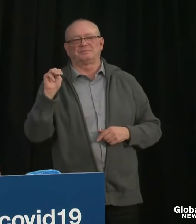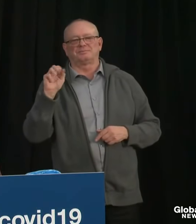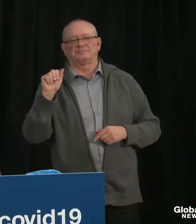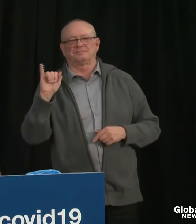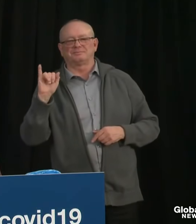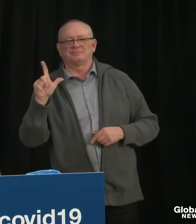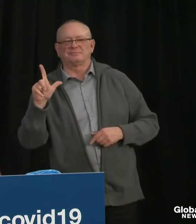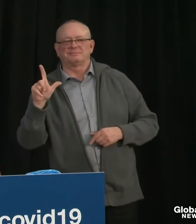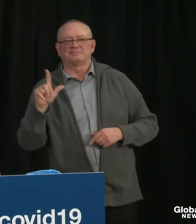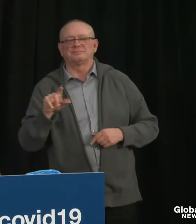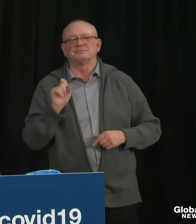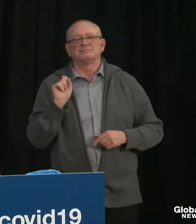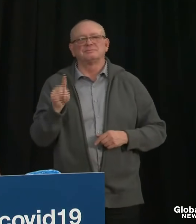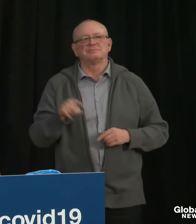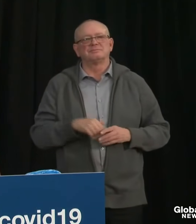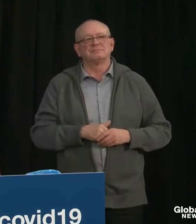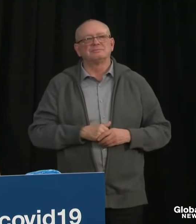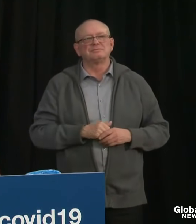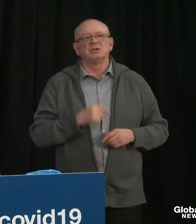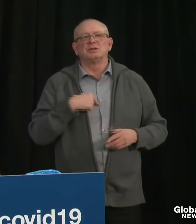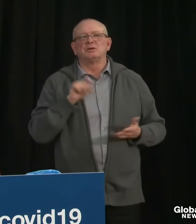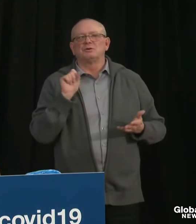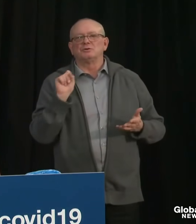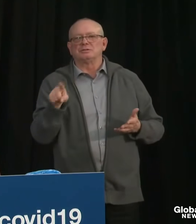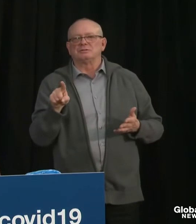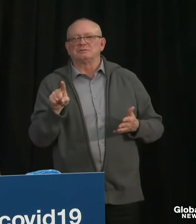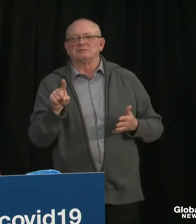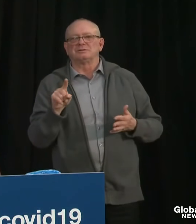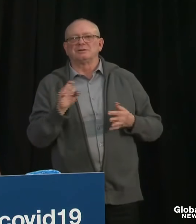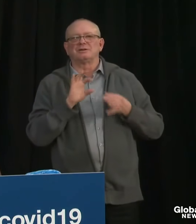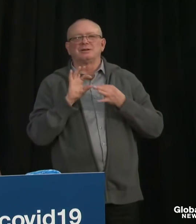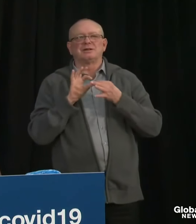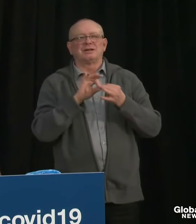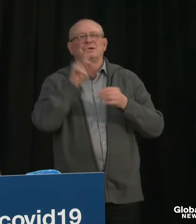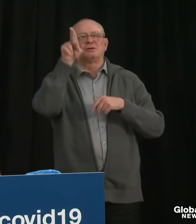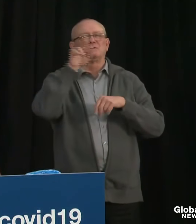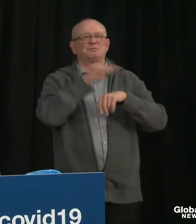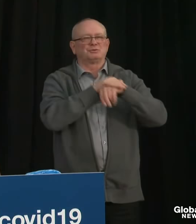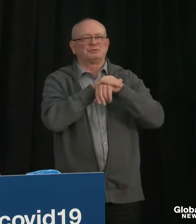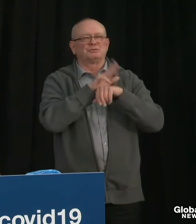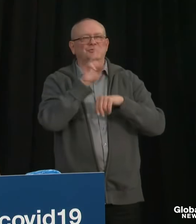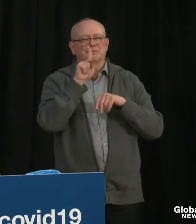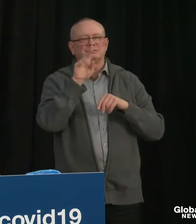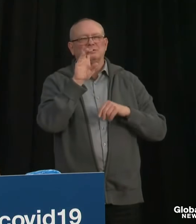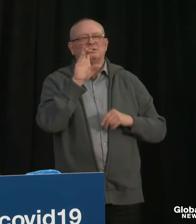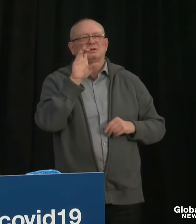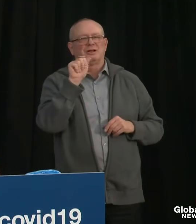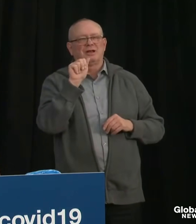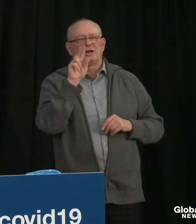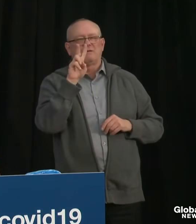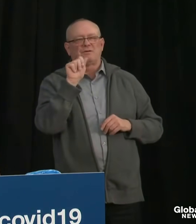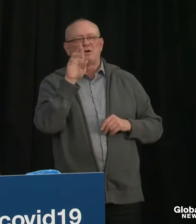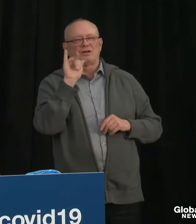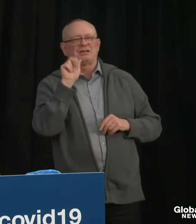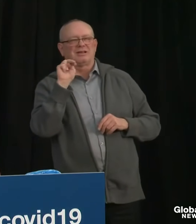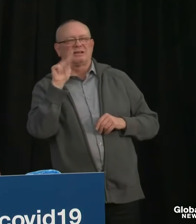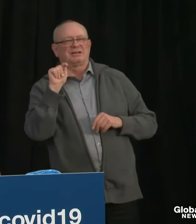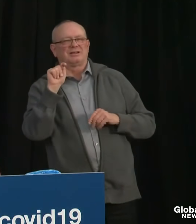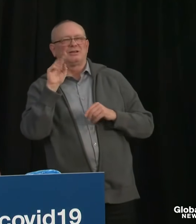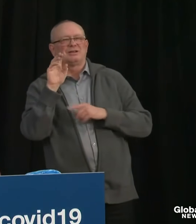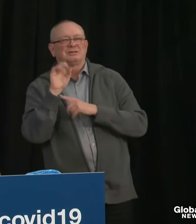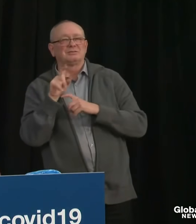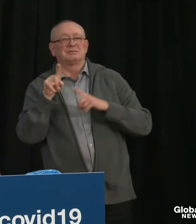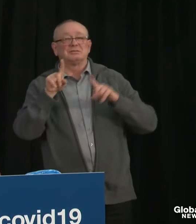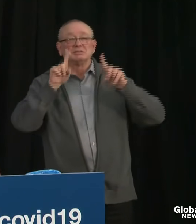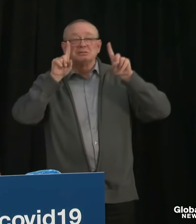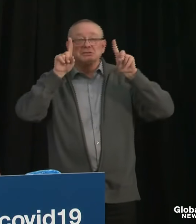question about this COVID variant. When you say that there's been no cases detected, would the testing in place now identify those types of cases, or has it been